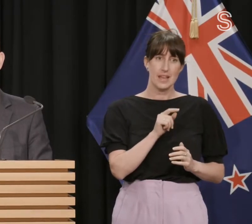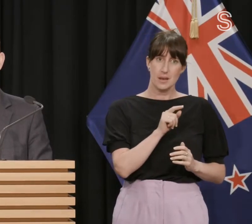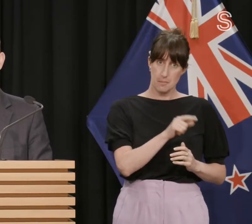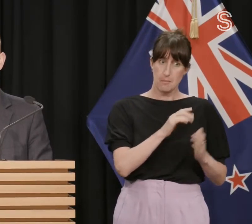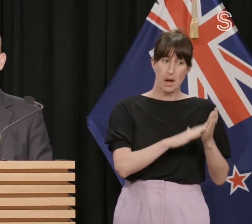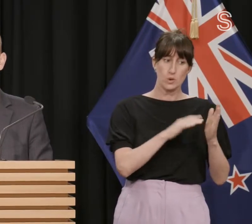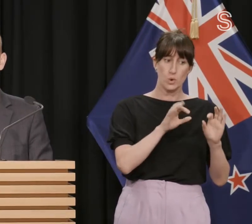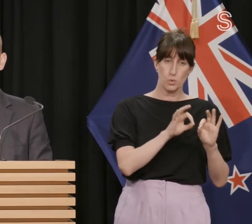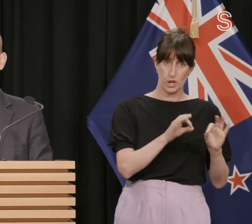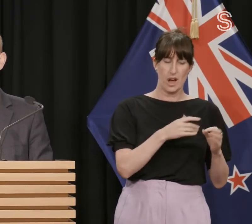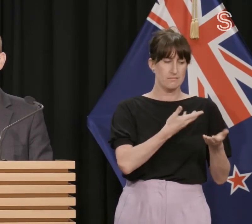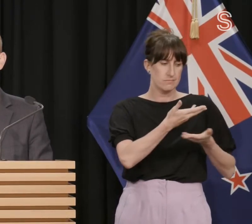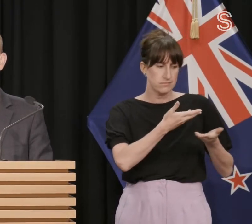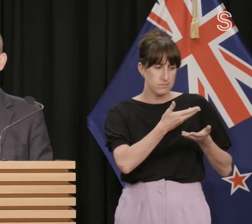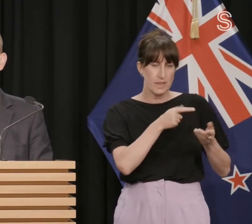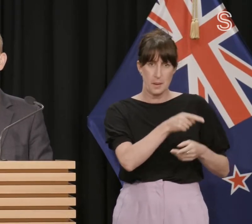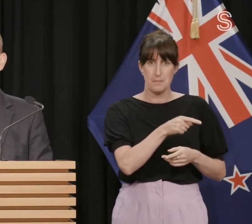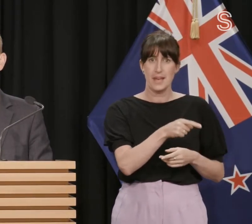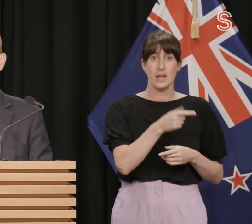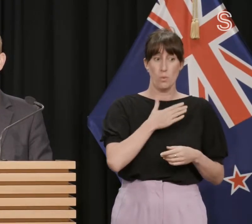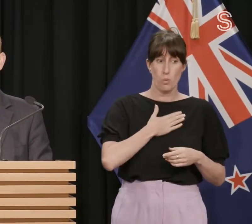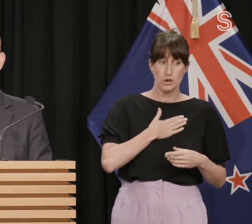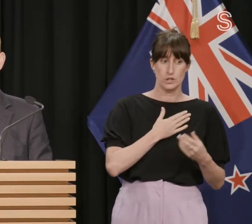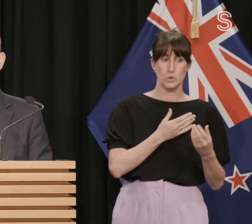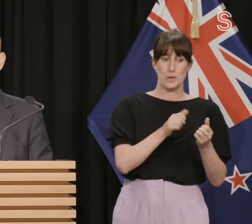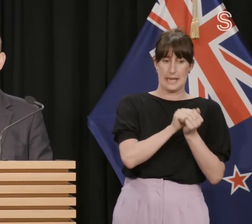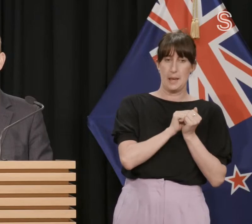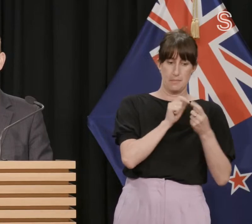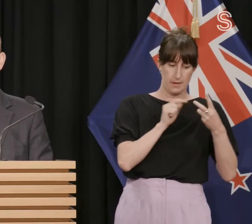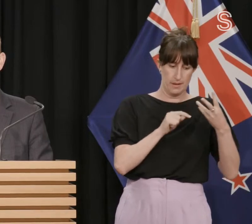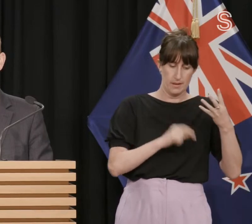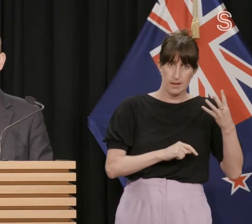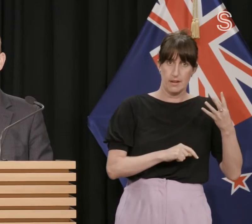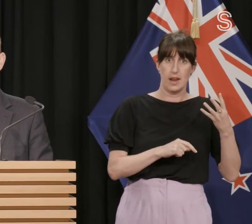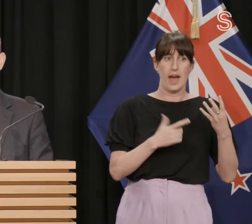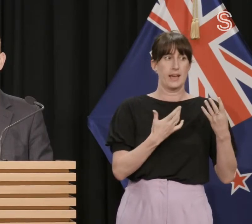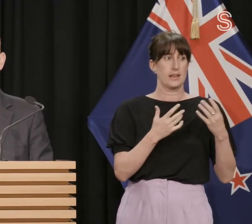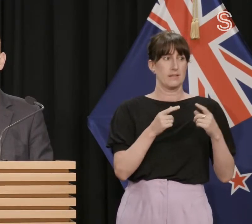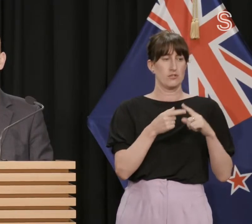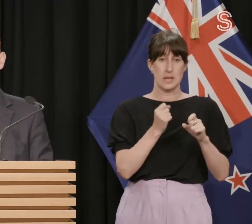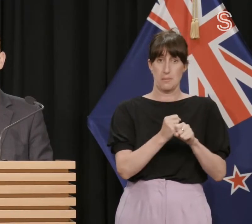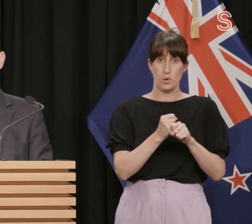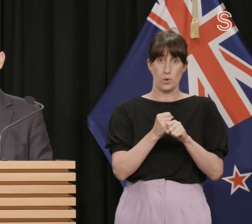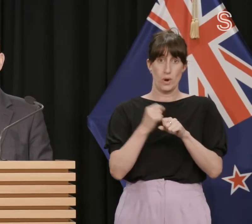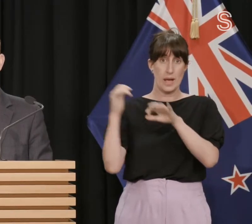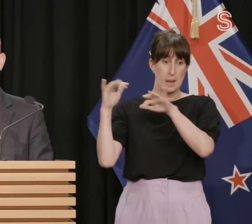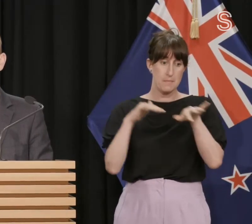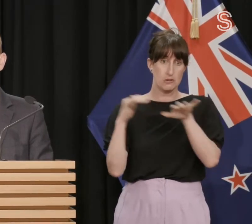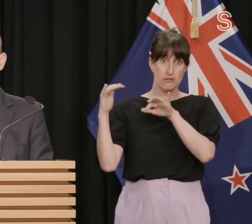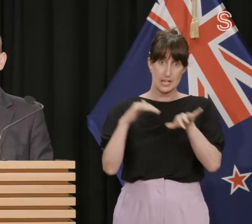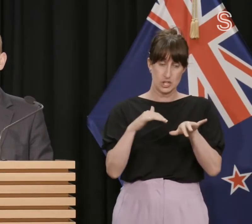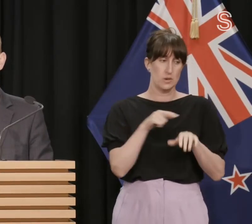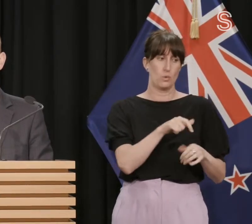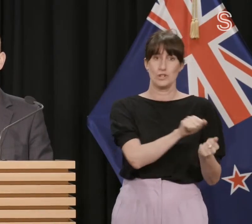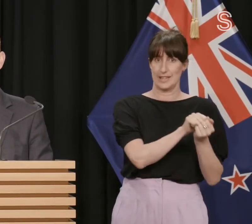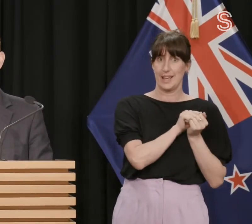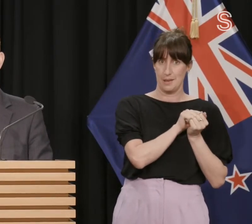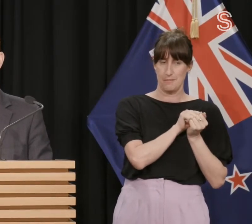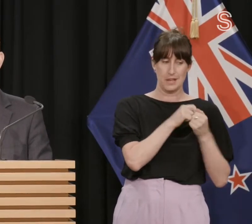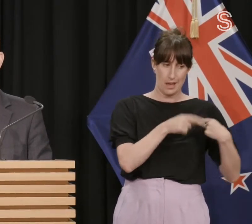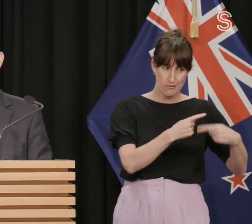that he has. Obviously, some of them he's only picked up fairly recently, immigration being one of those. So he wanted to continue with